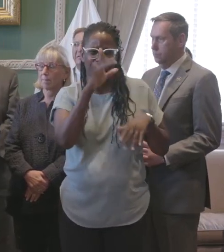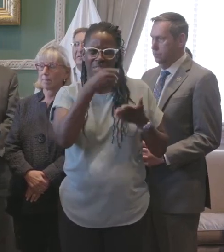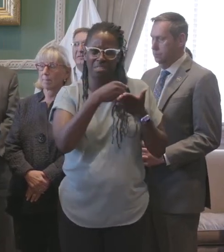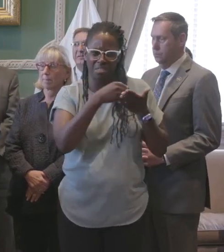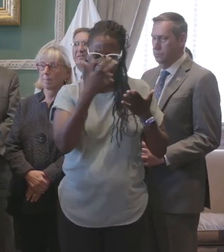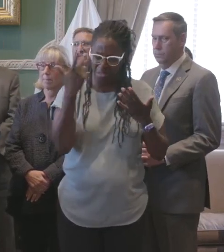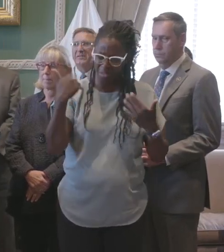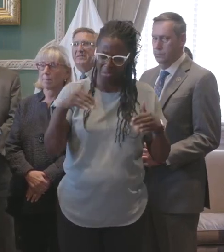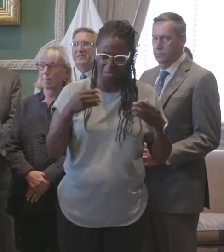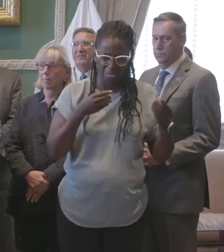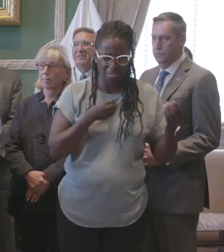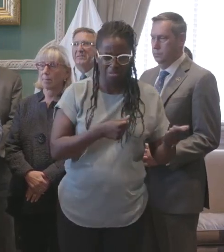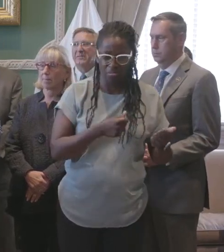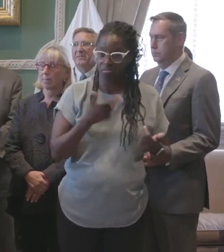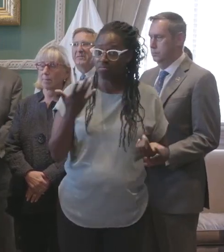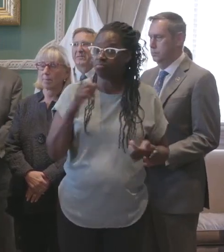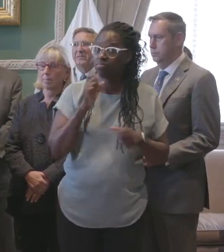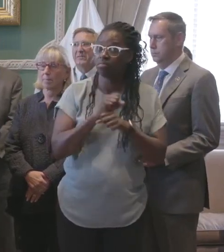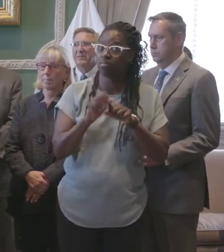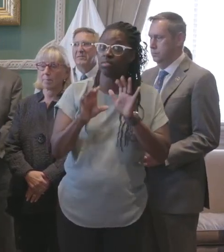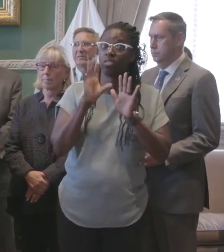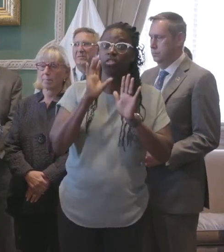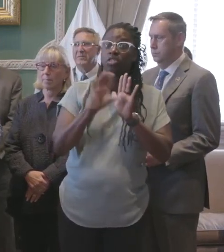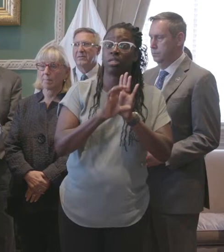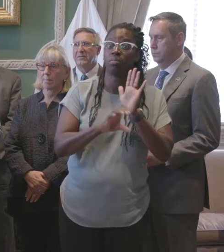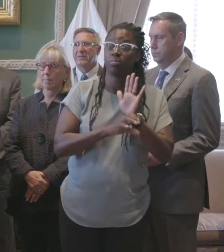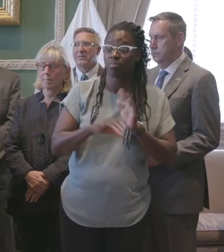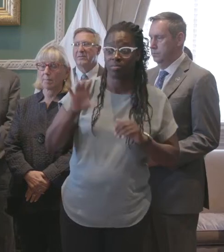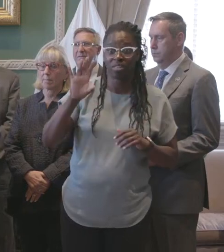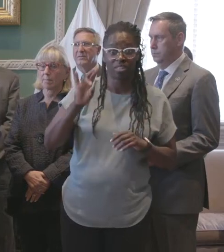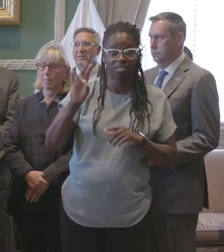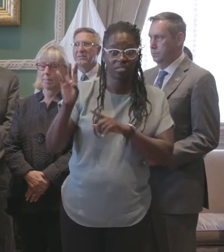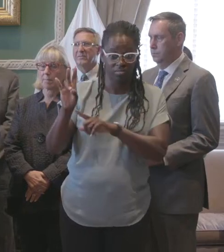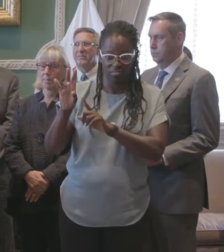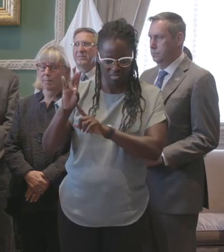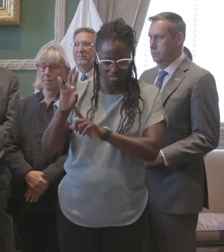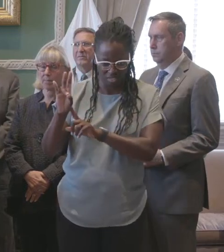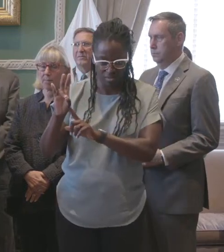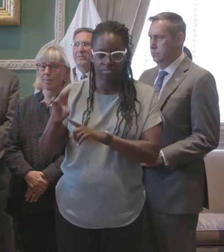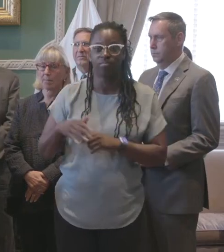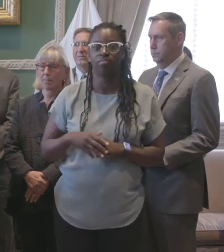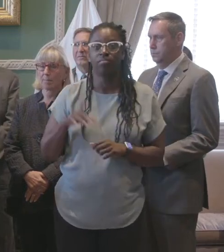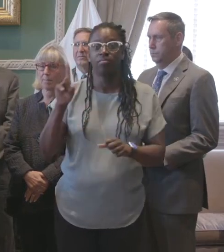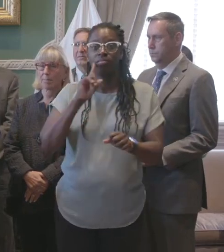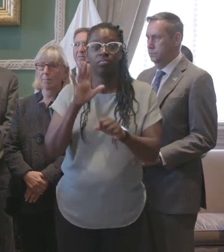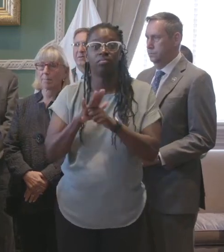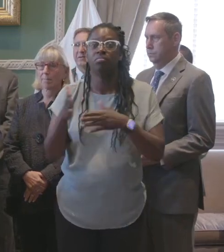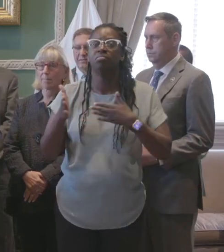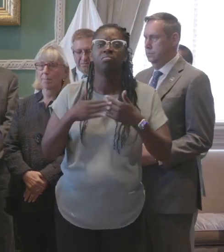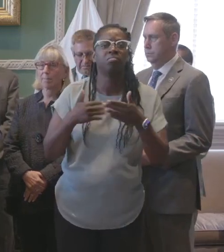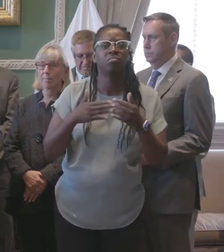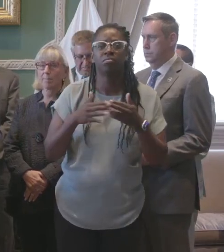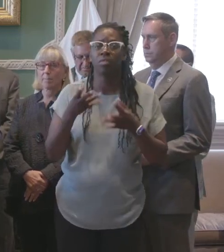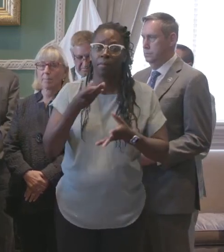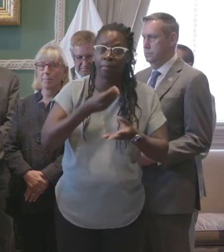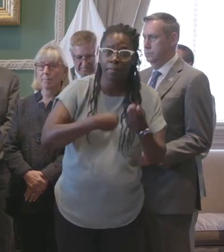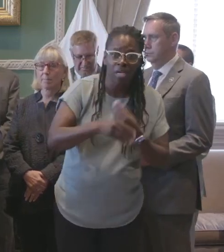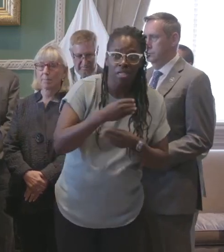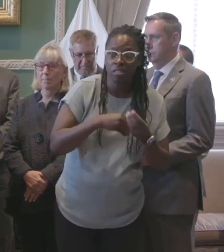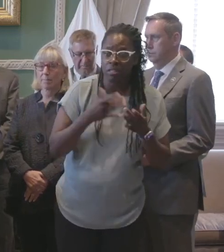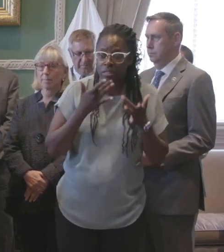70 education system. We have led up to that commitment every year, no matter through good budgets or bad. We have continued to make sure the Student Opportunity